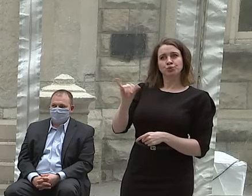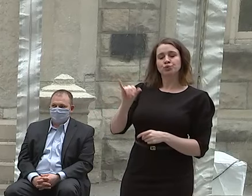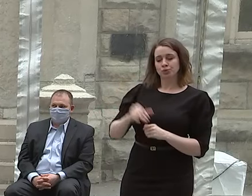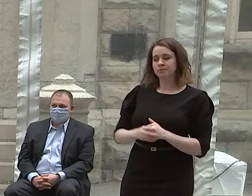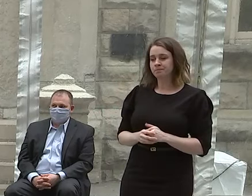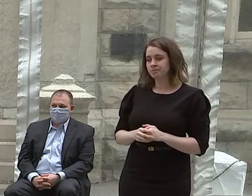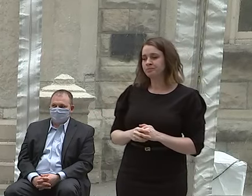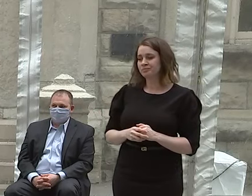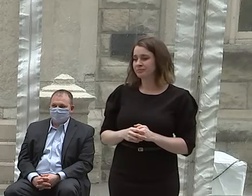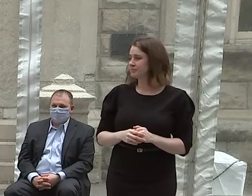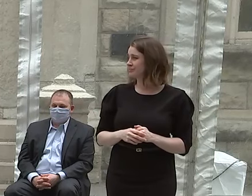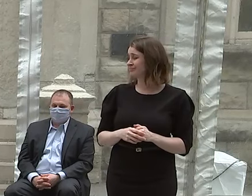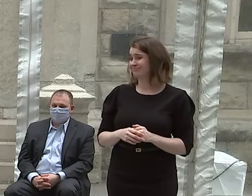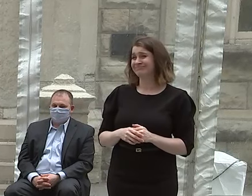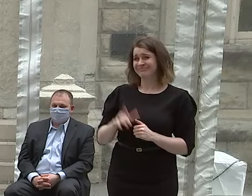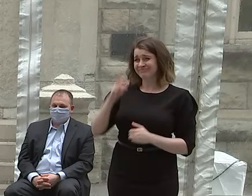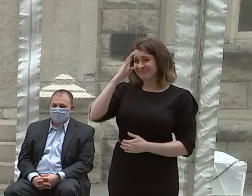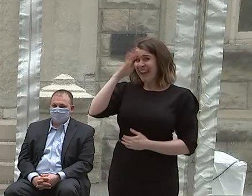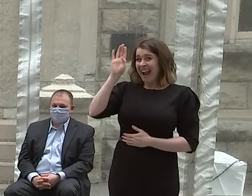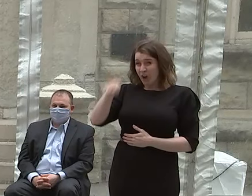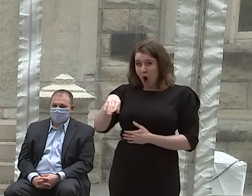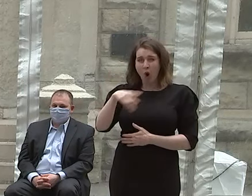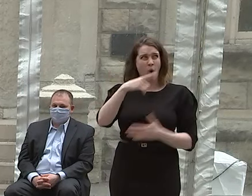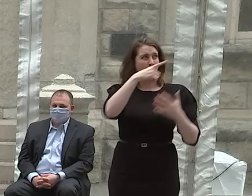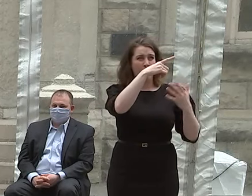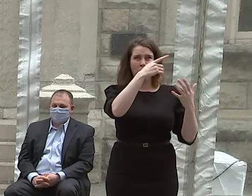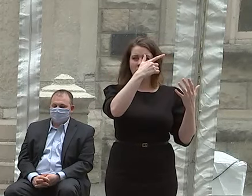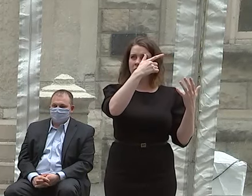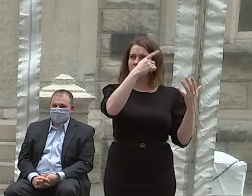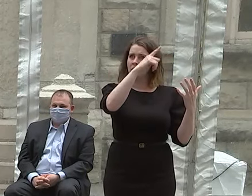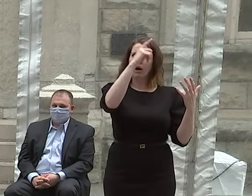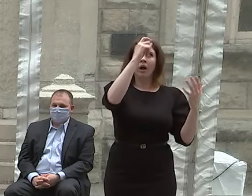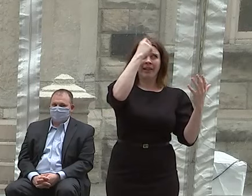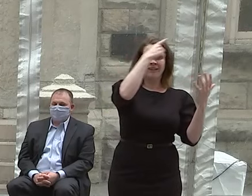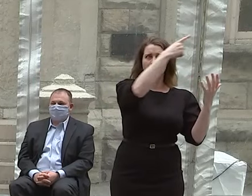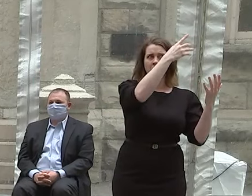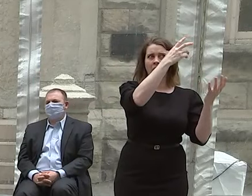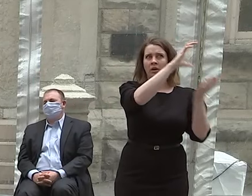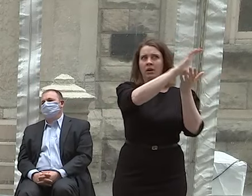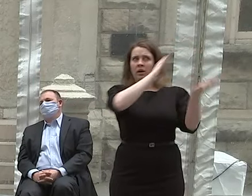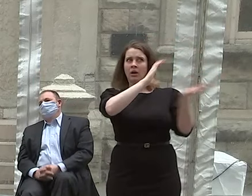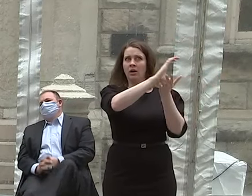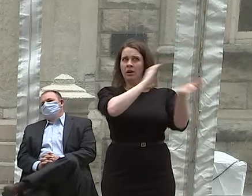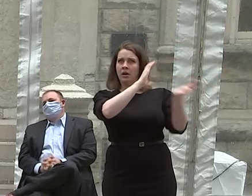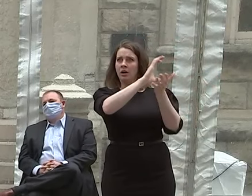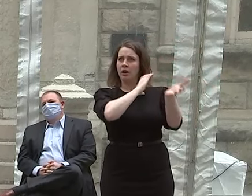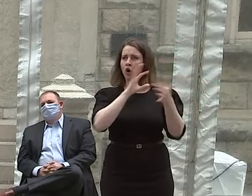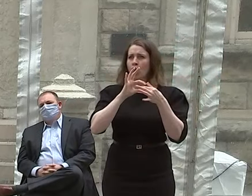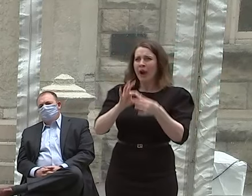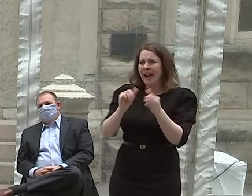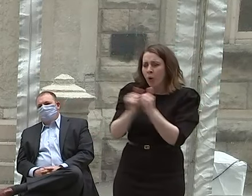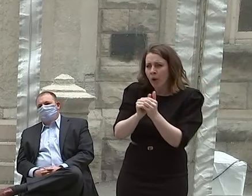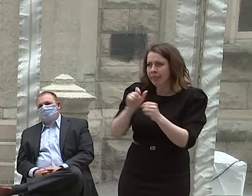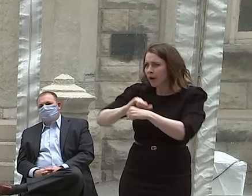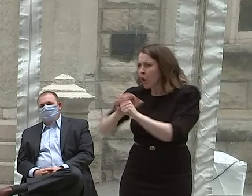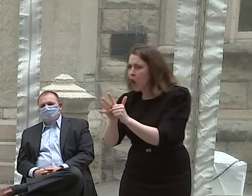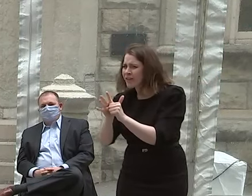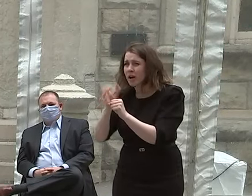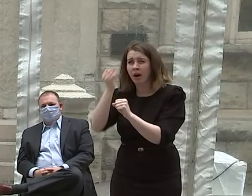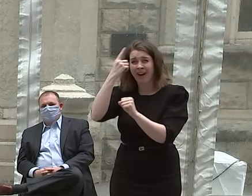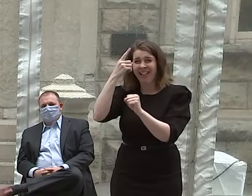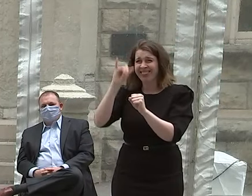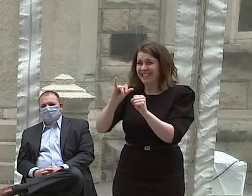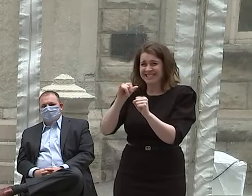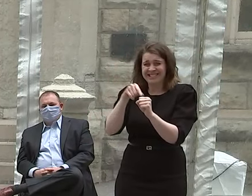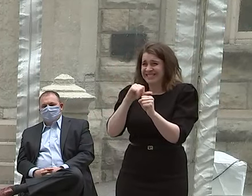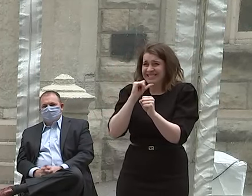been an extraordinary amount of money that's been pushed out for COVID-related expenses and costs, there's so much more that needs to be done.